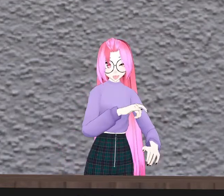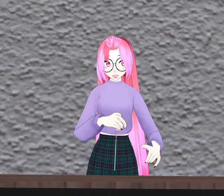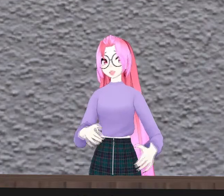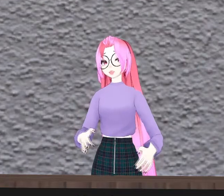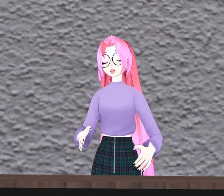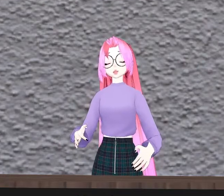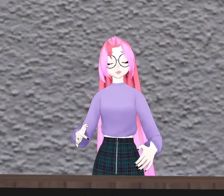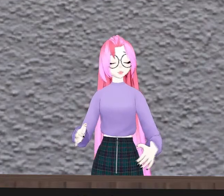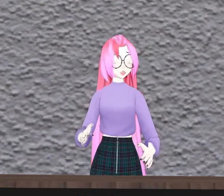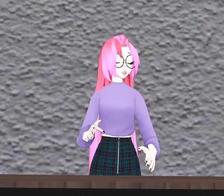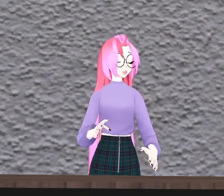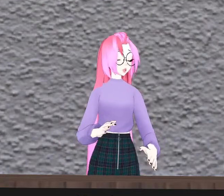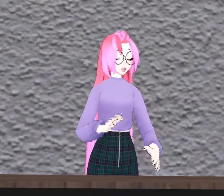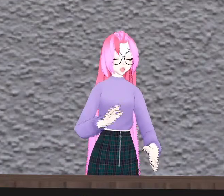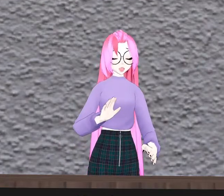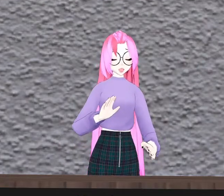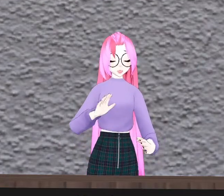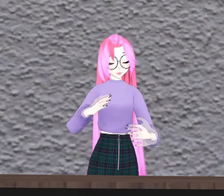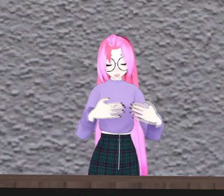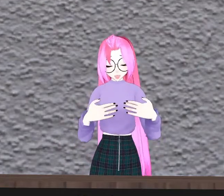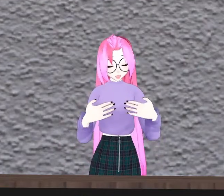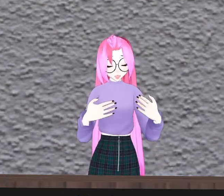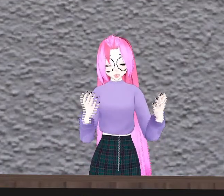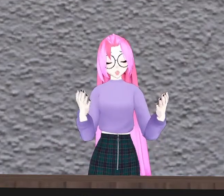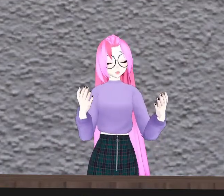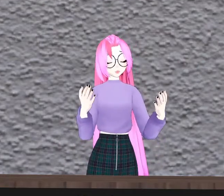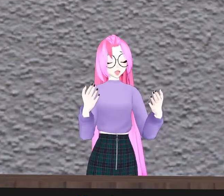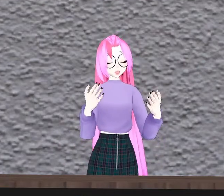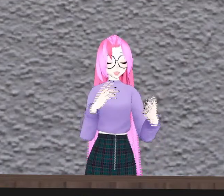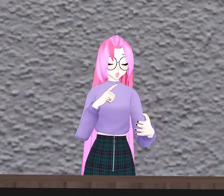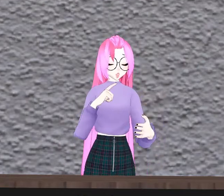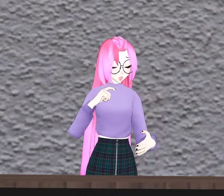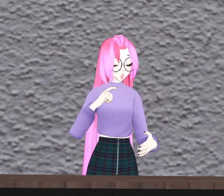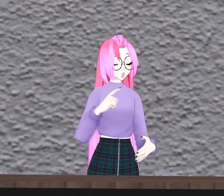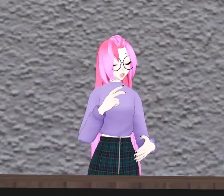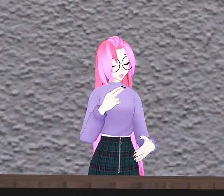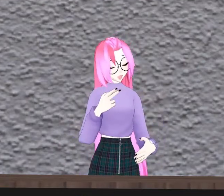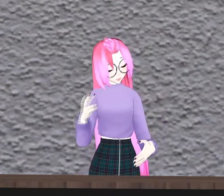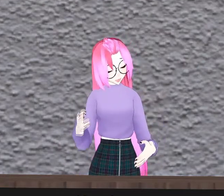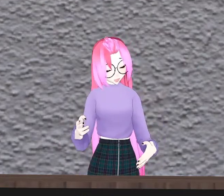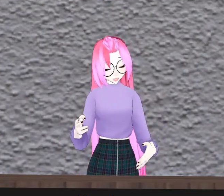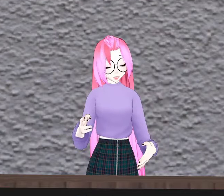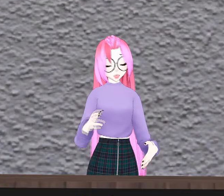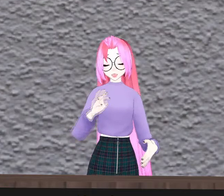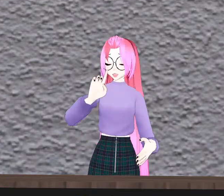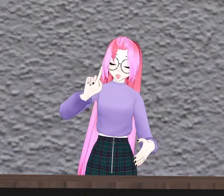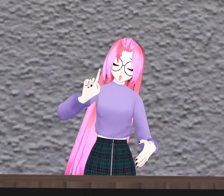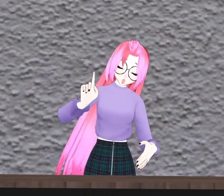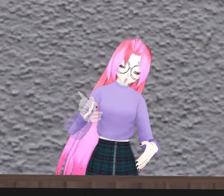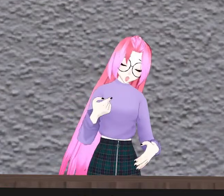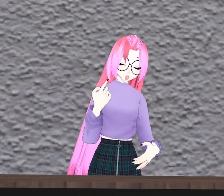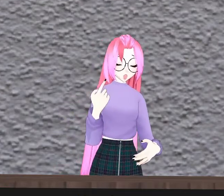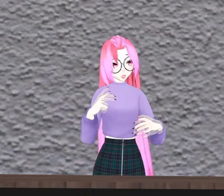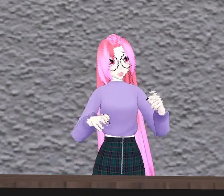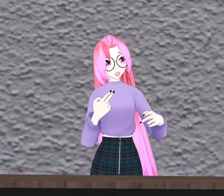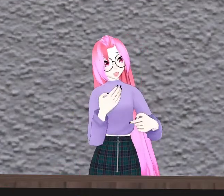something. Yeah, anyway, so a deaf or hard hearing person is the only people who can